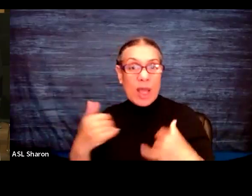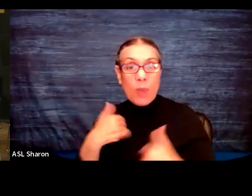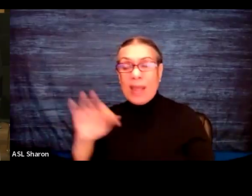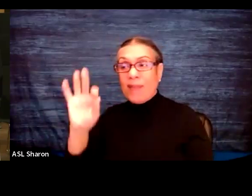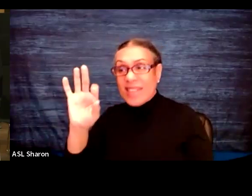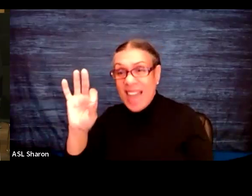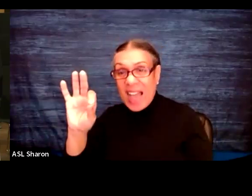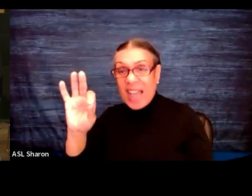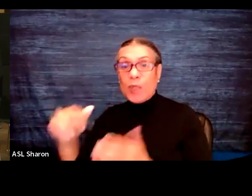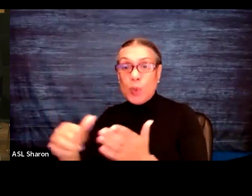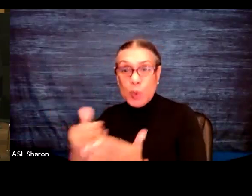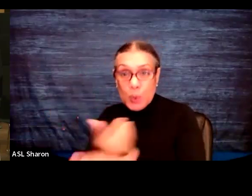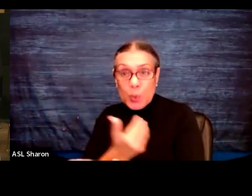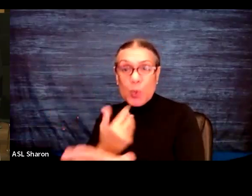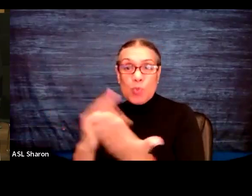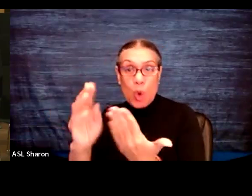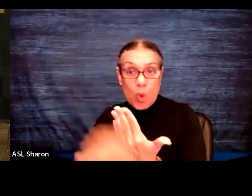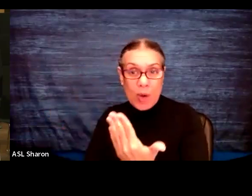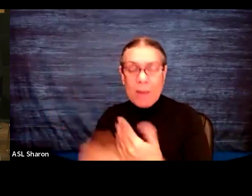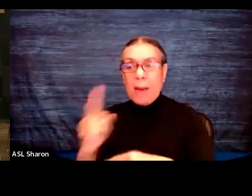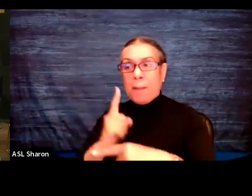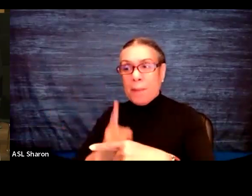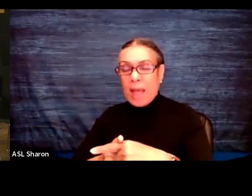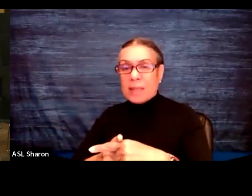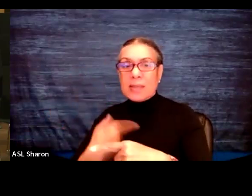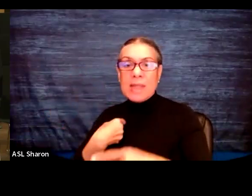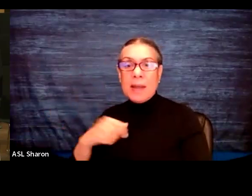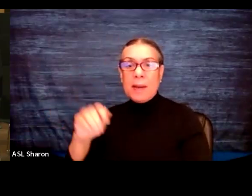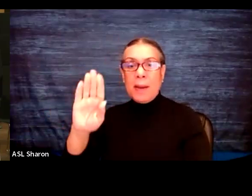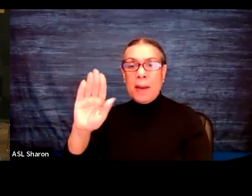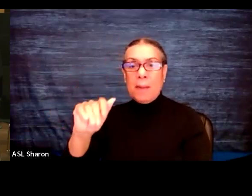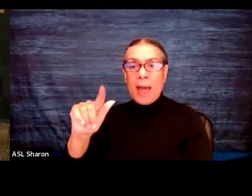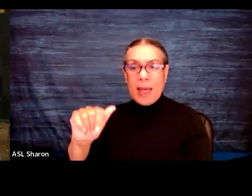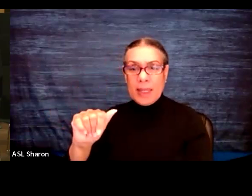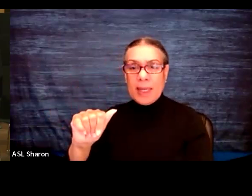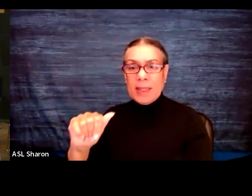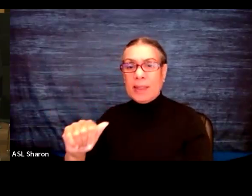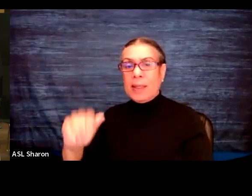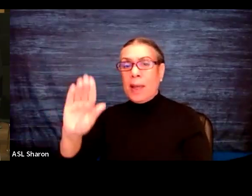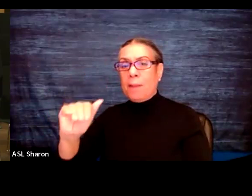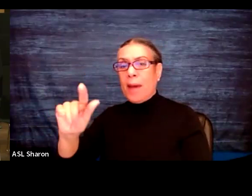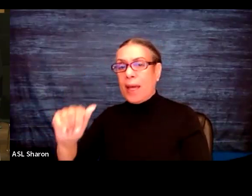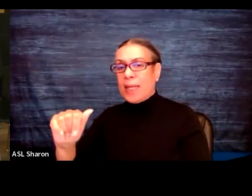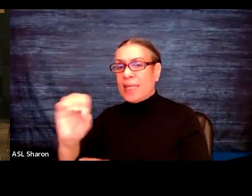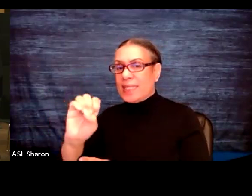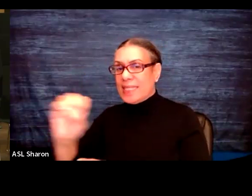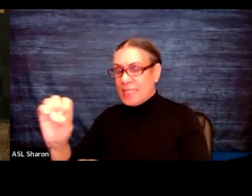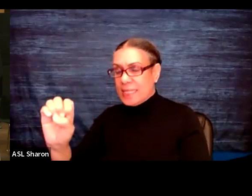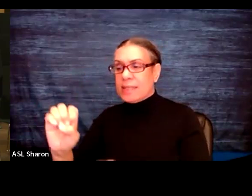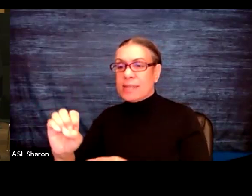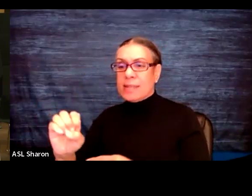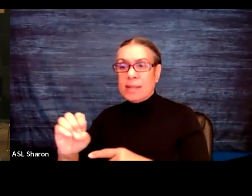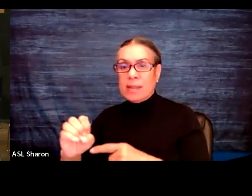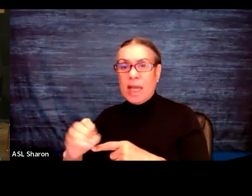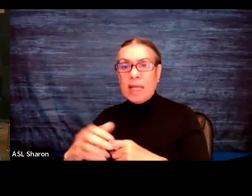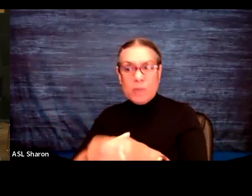new programs that are opening now, but there's also the expansion of BADA to BADA East, and who are serving a lot of the students